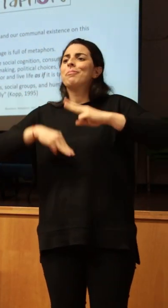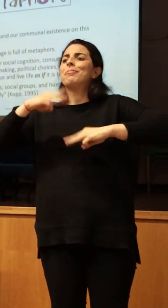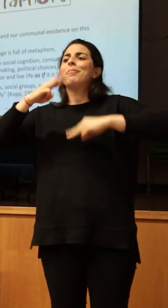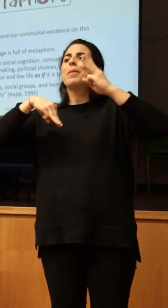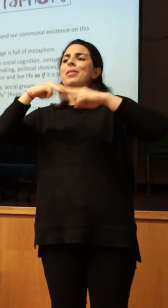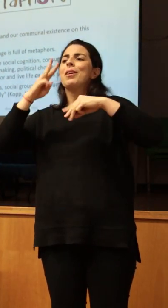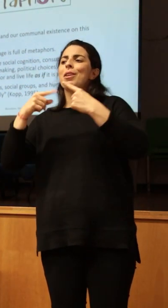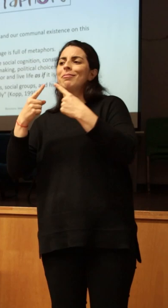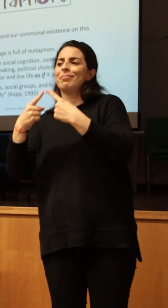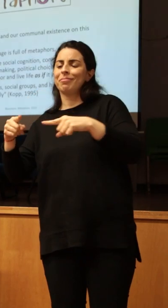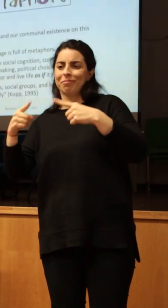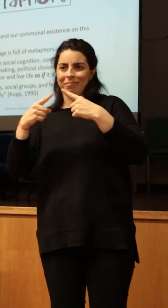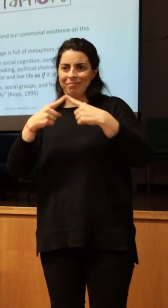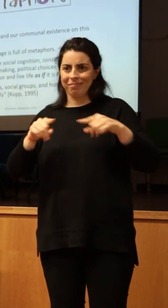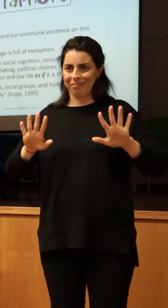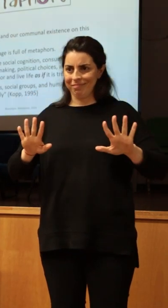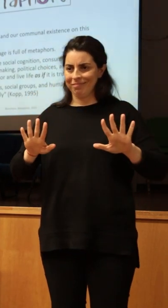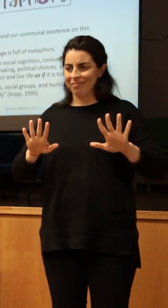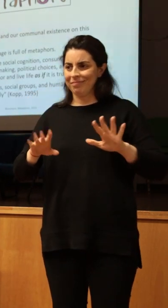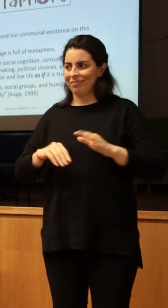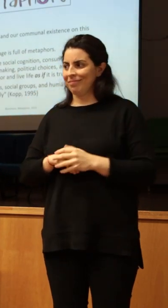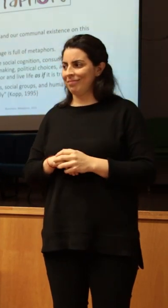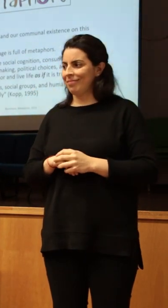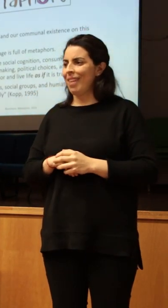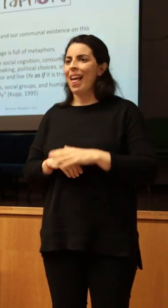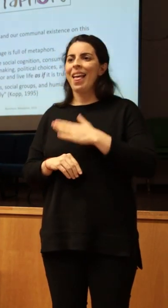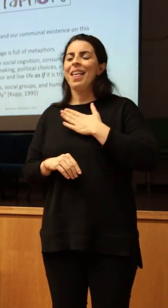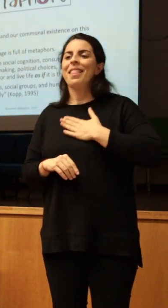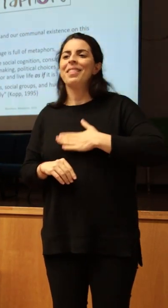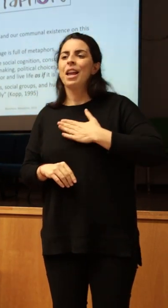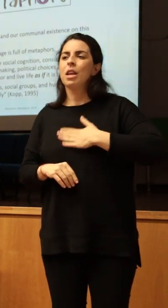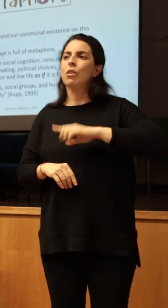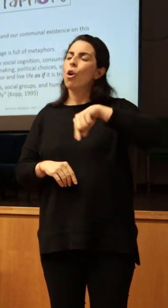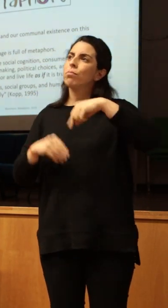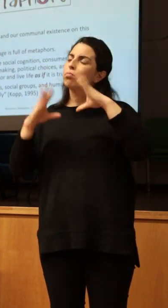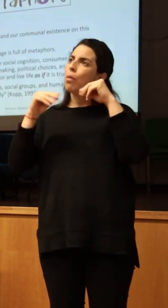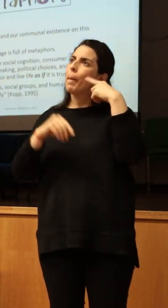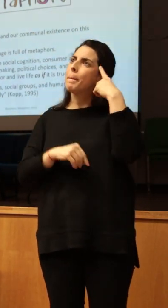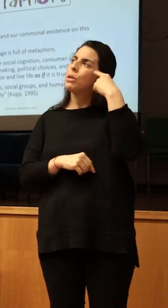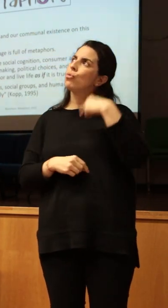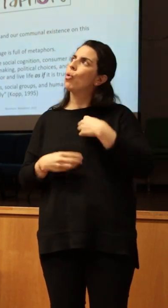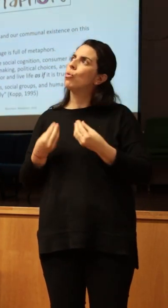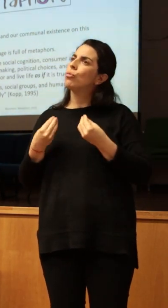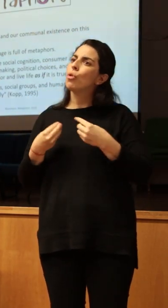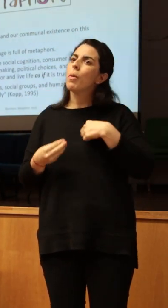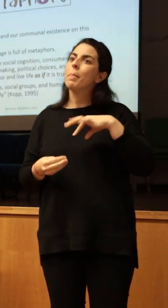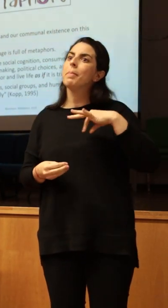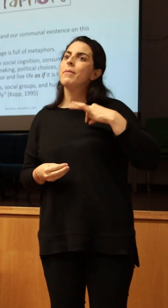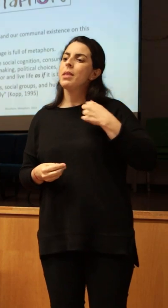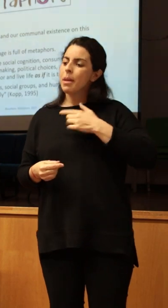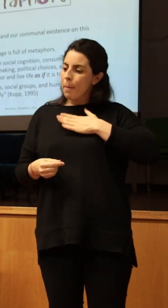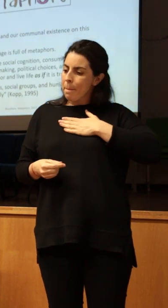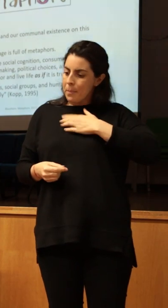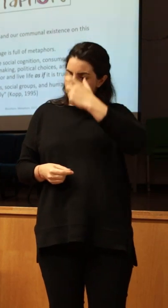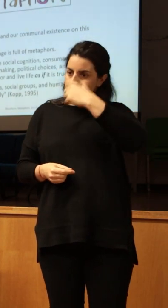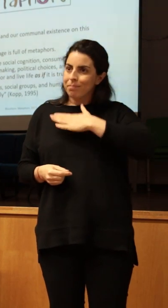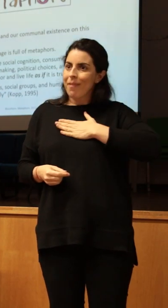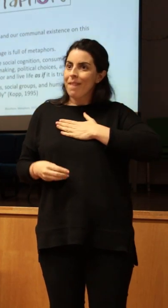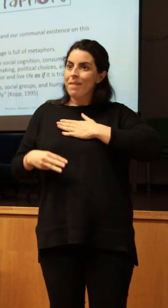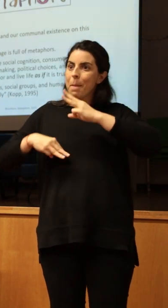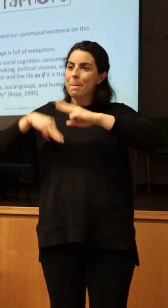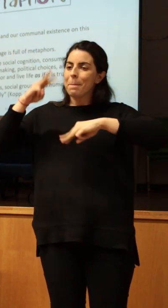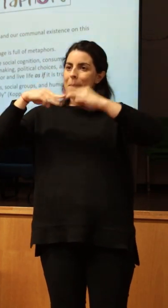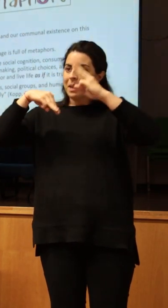it is. No te hagas problema, no te quedes sin dormir esta noche tratando de pensar, a ver, yo cómo vivo la vida, cuál es la metáfora mía. Here's the